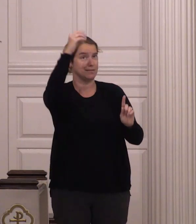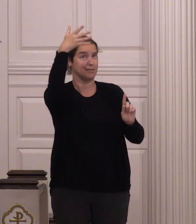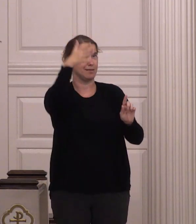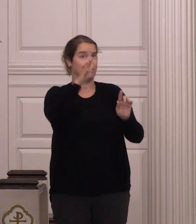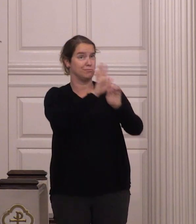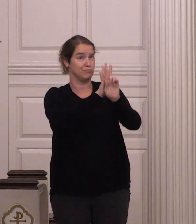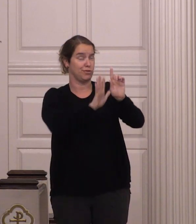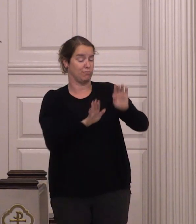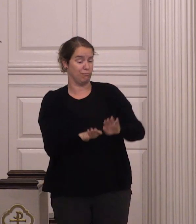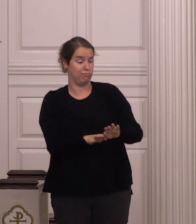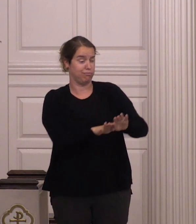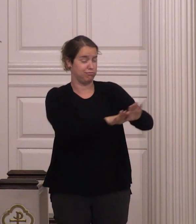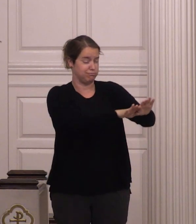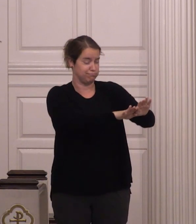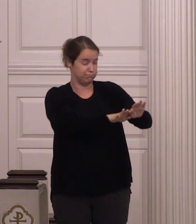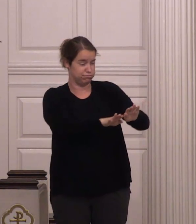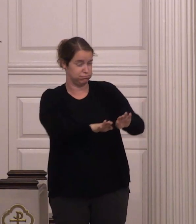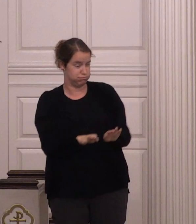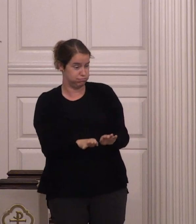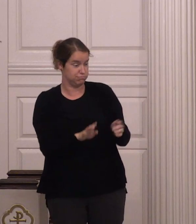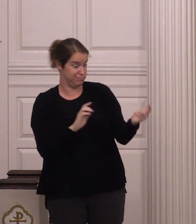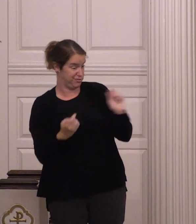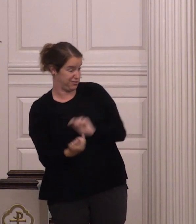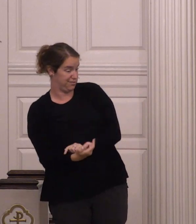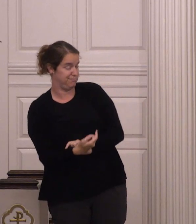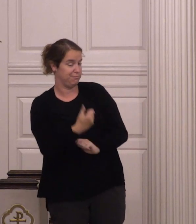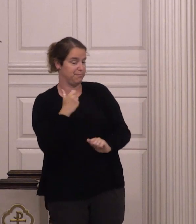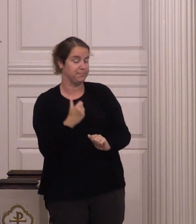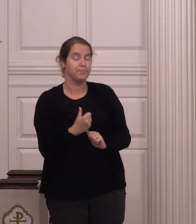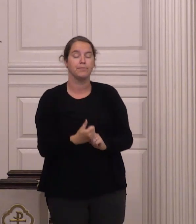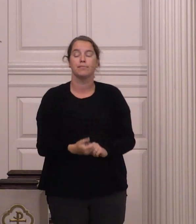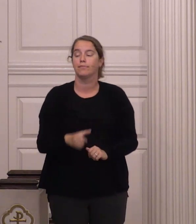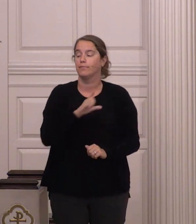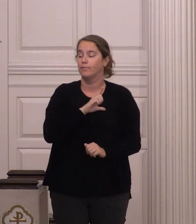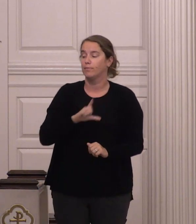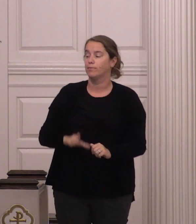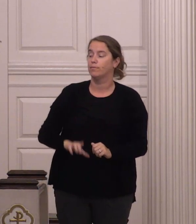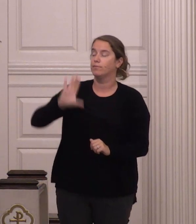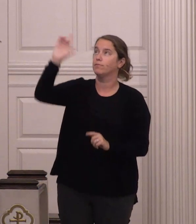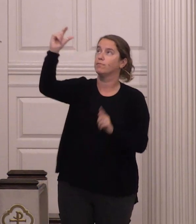had advanced. The word of the Lord.